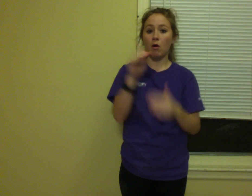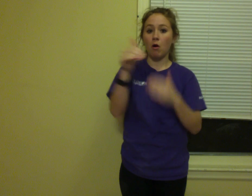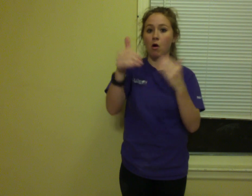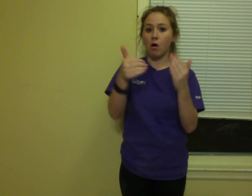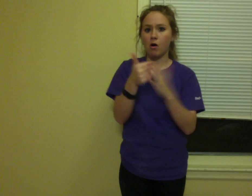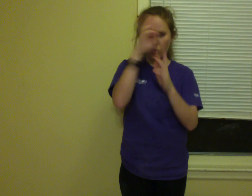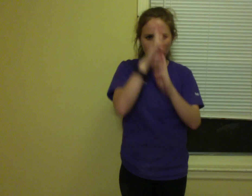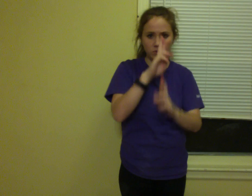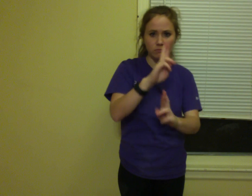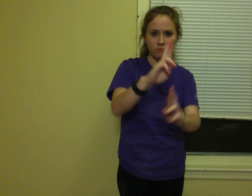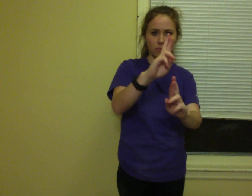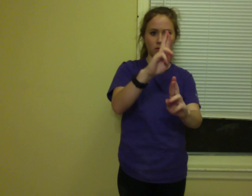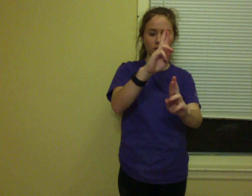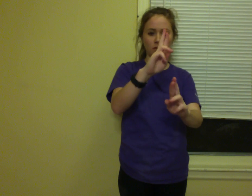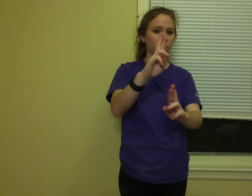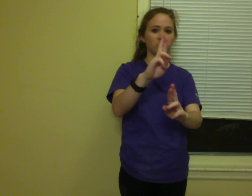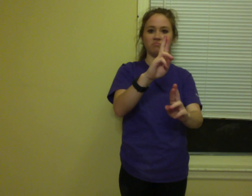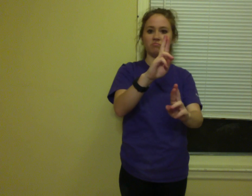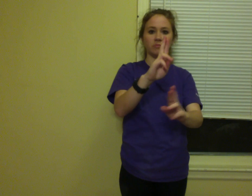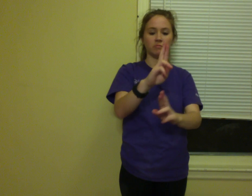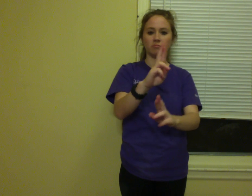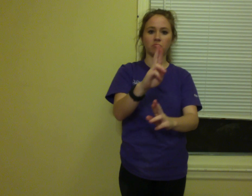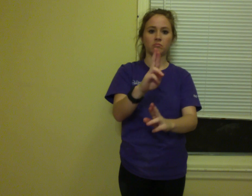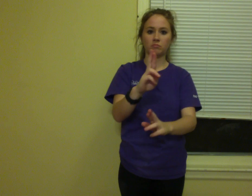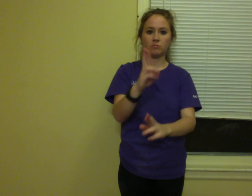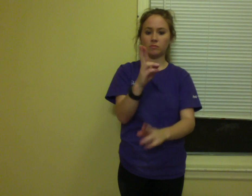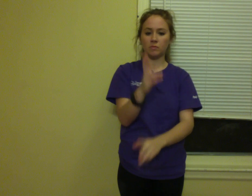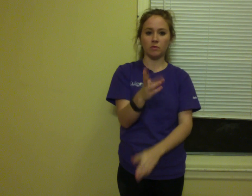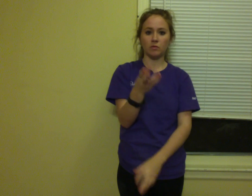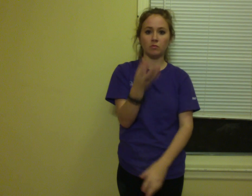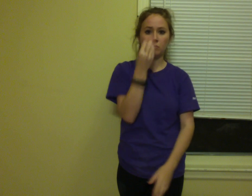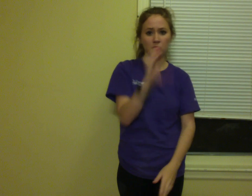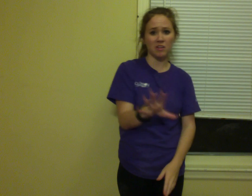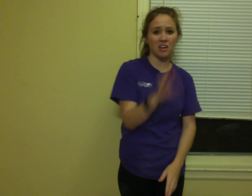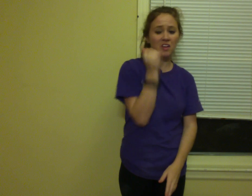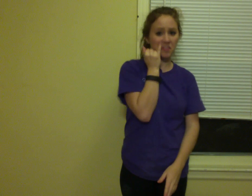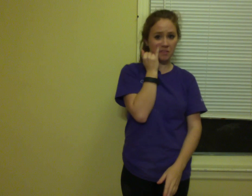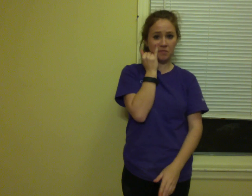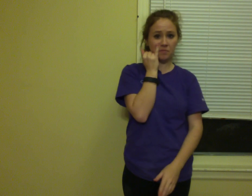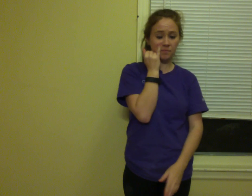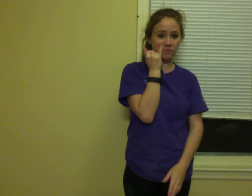Not because of his wealth, or his religion, or his color,